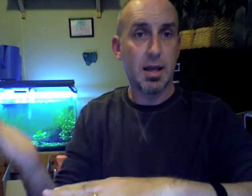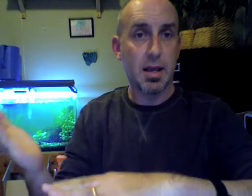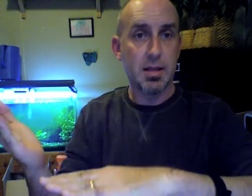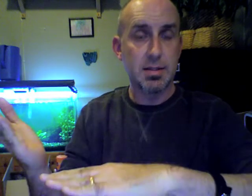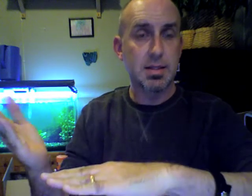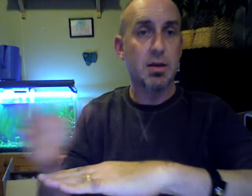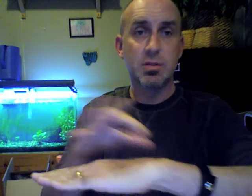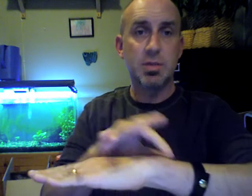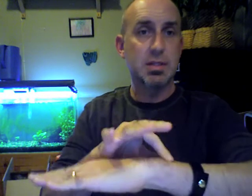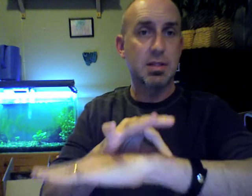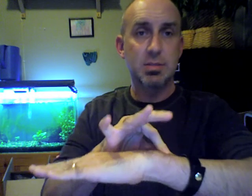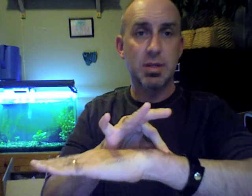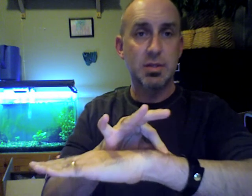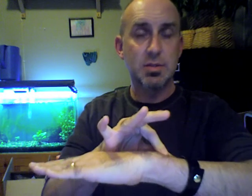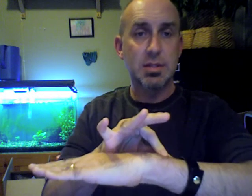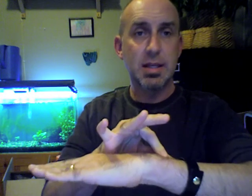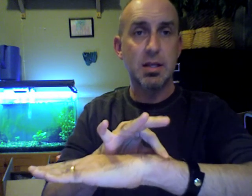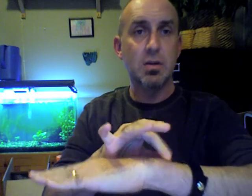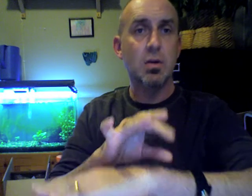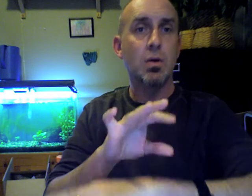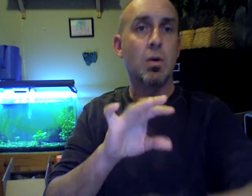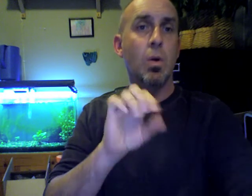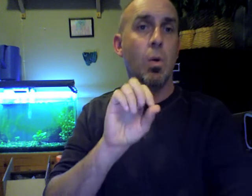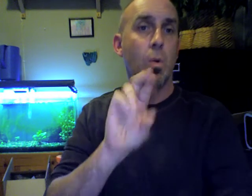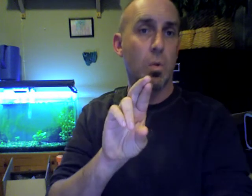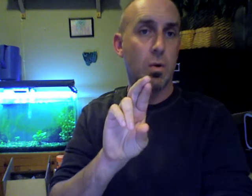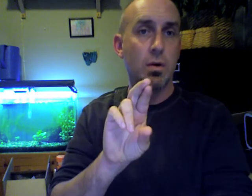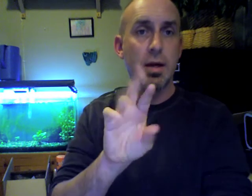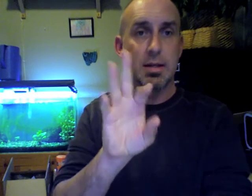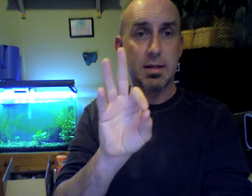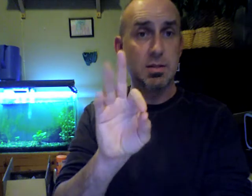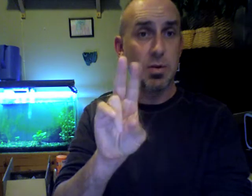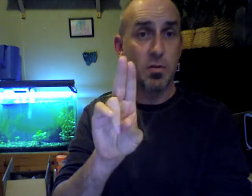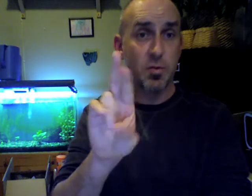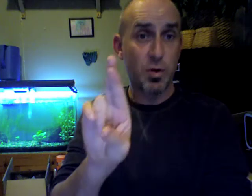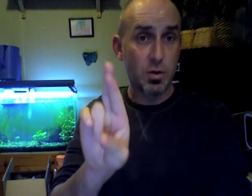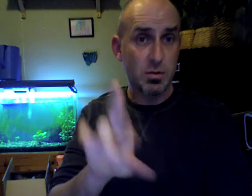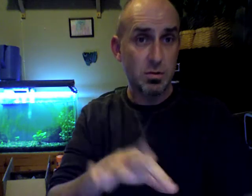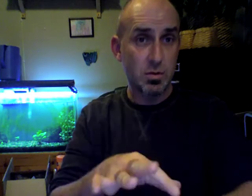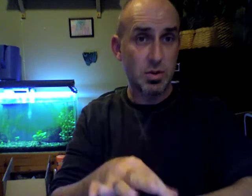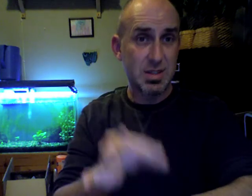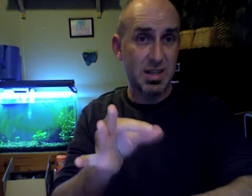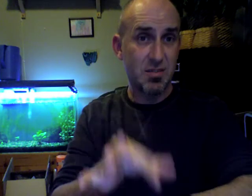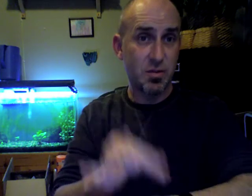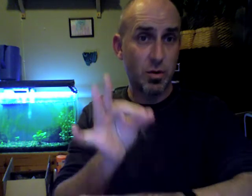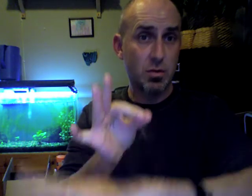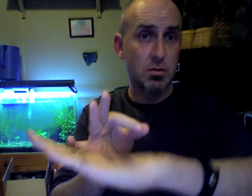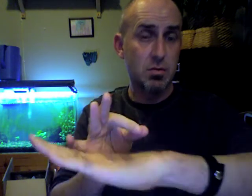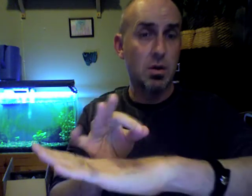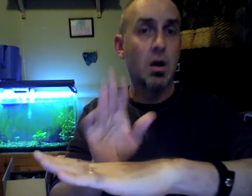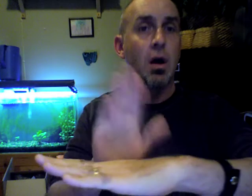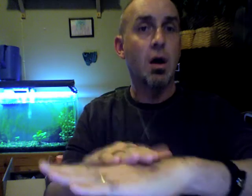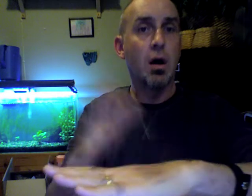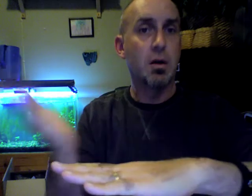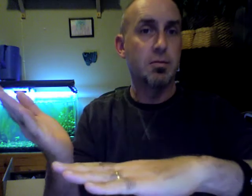and this is how I just basically explain to you: skin, and then I'd spell fur, or you can sign fur off.